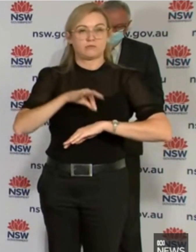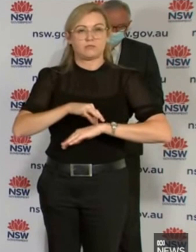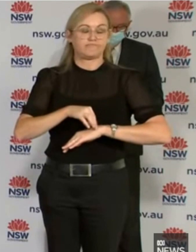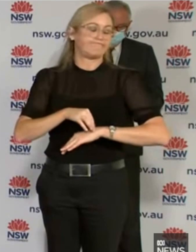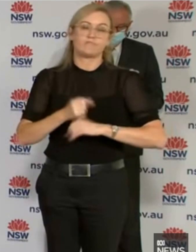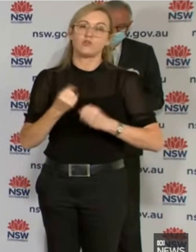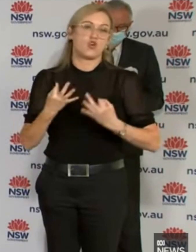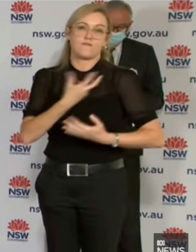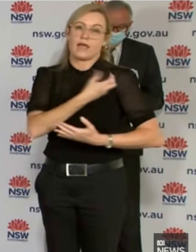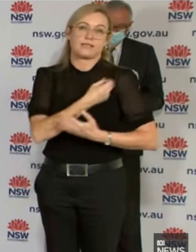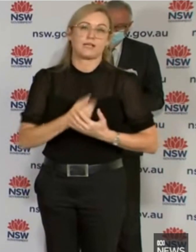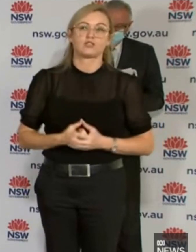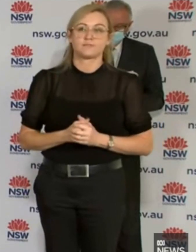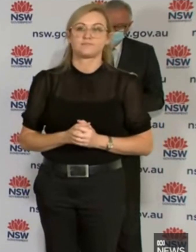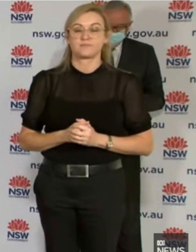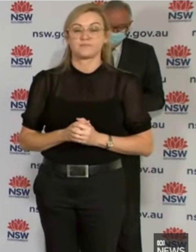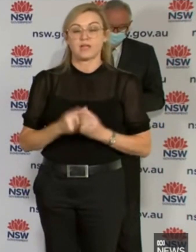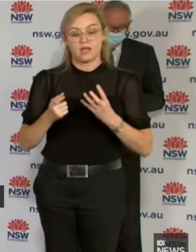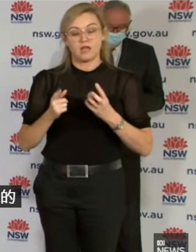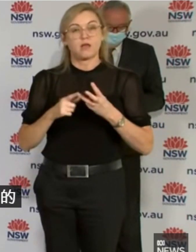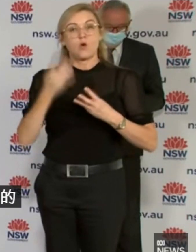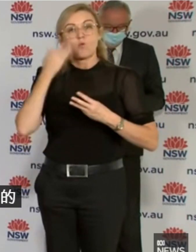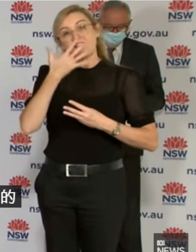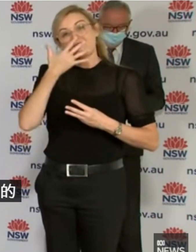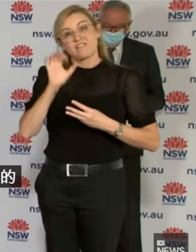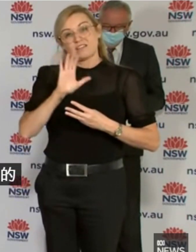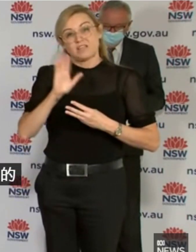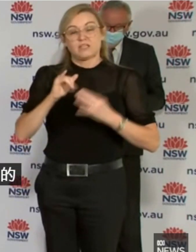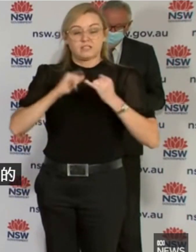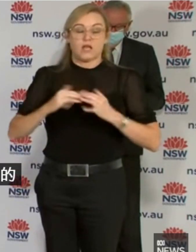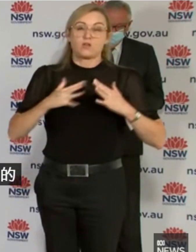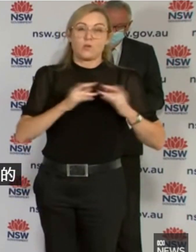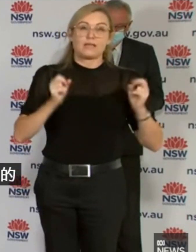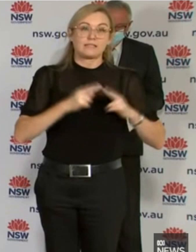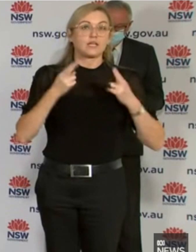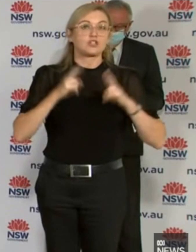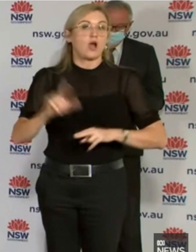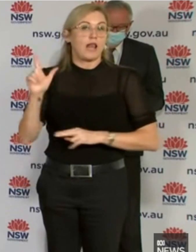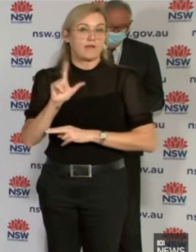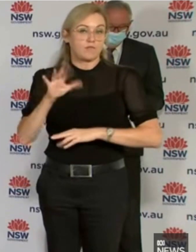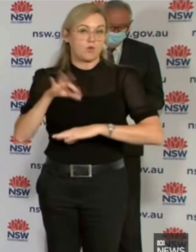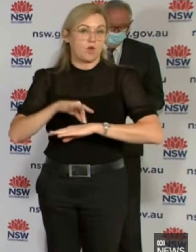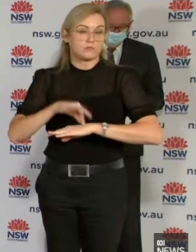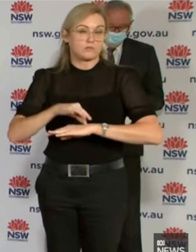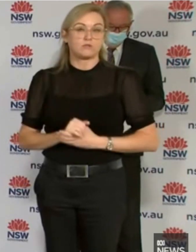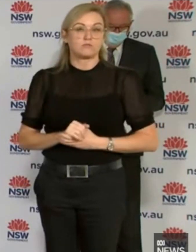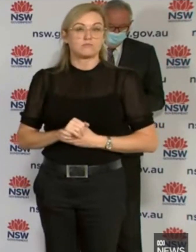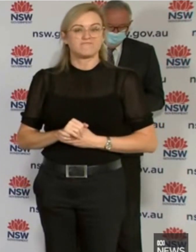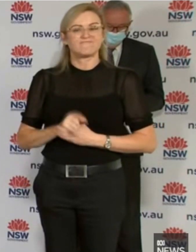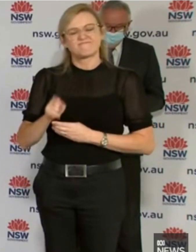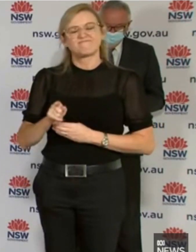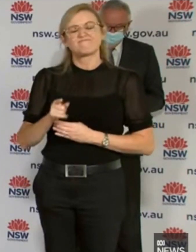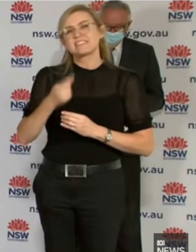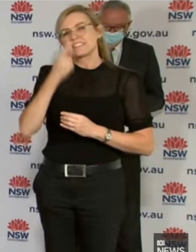not vaccinated. A woman in her 50s from southwestern Sydney who passed away at Liverpool Hospital. She had some